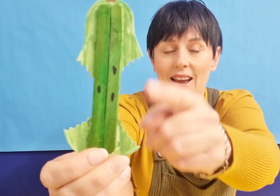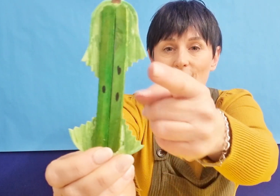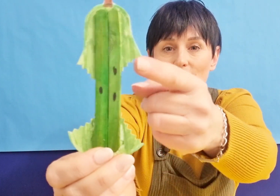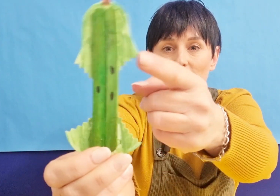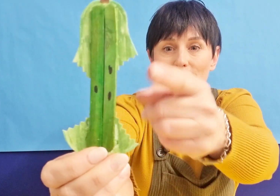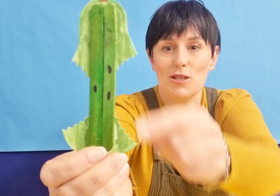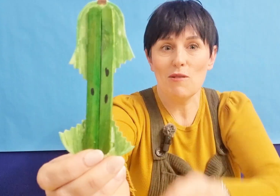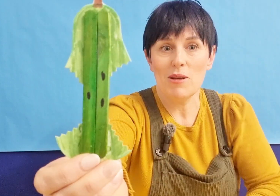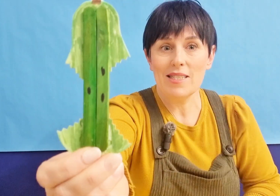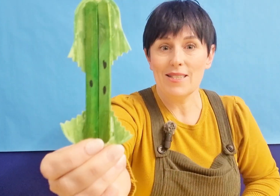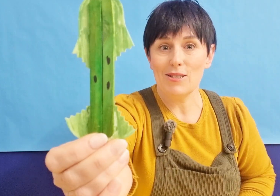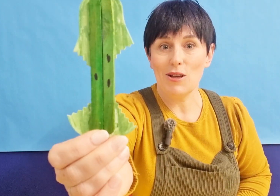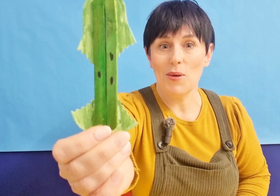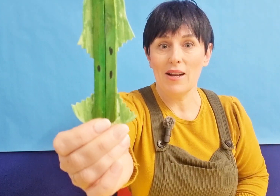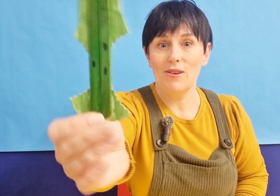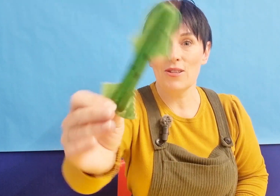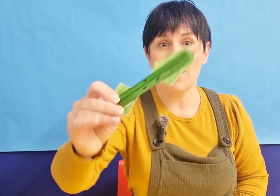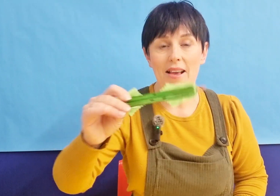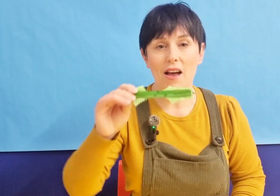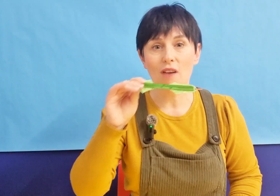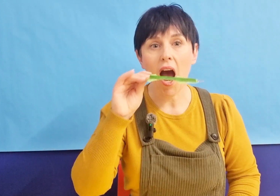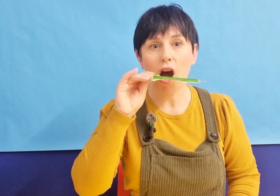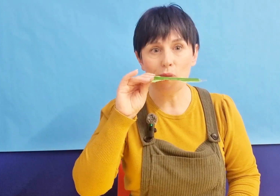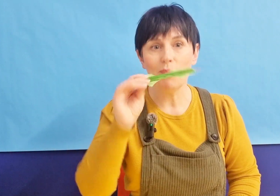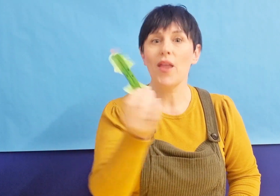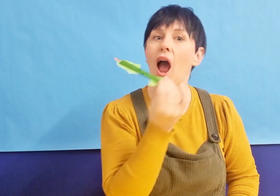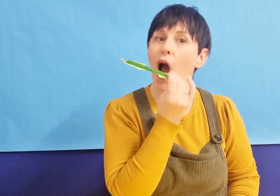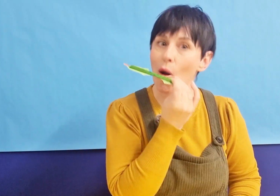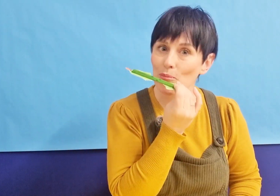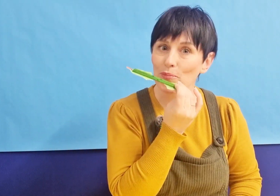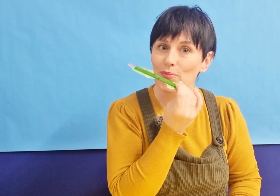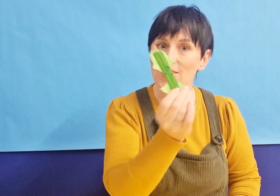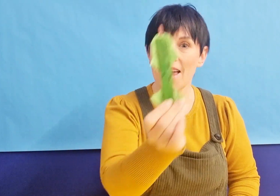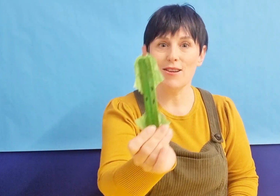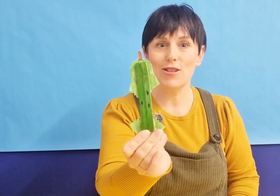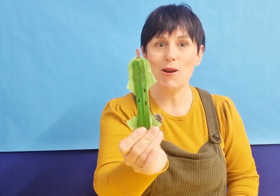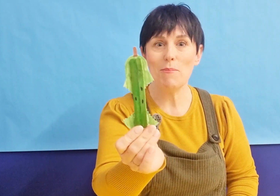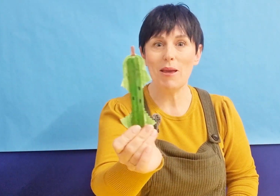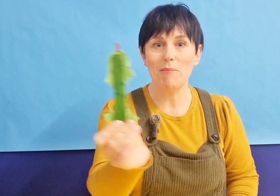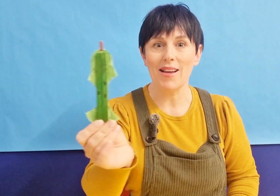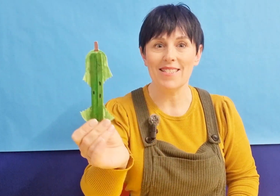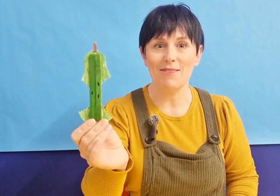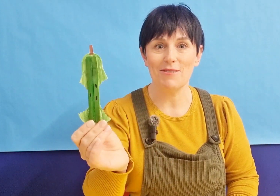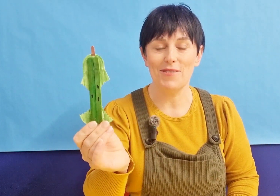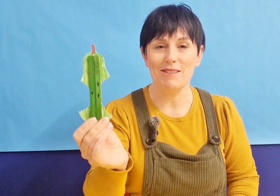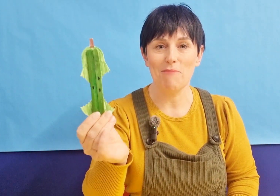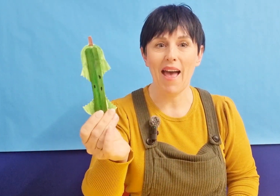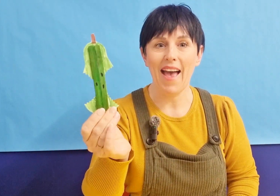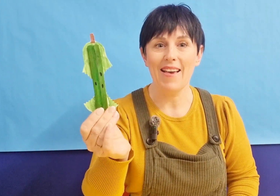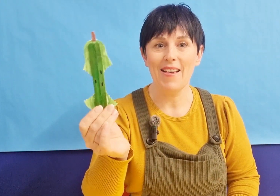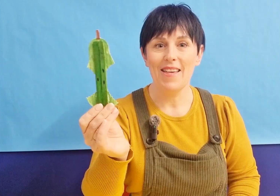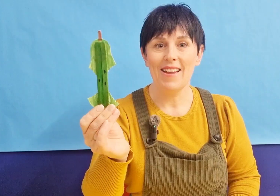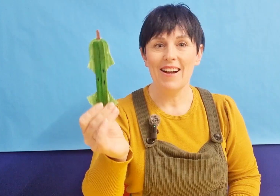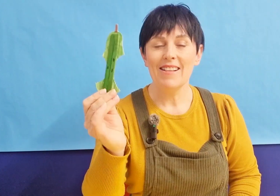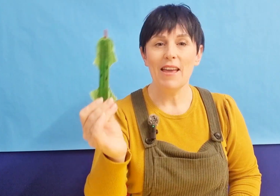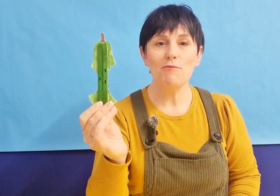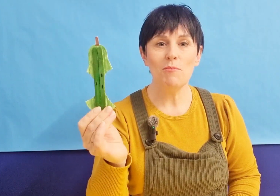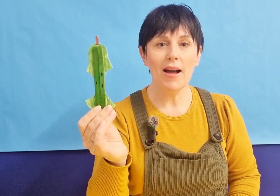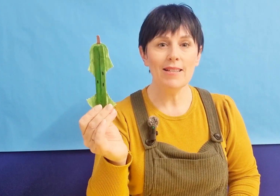around the edges with my scissors? So it looks like I've taken 2 big bites out of this pear. It reminds